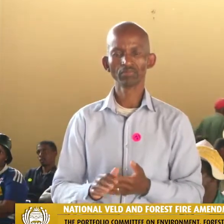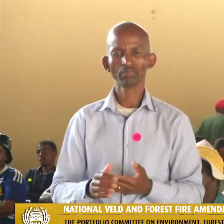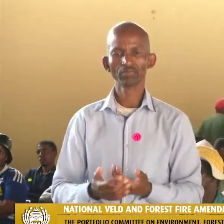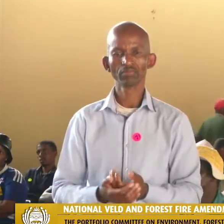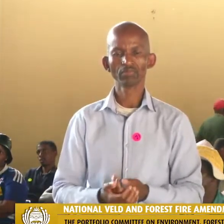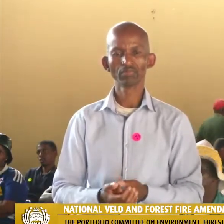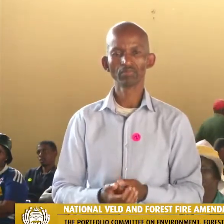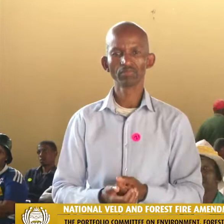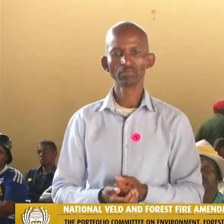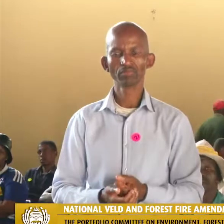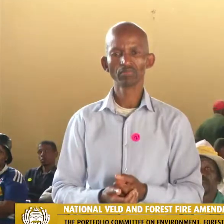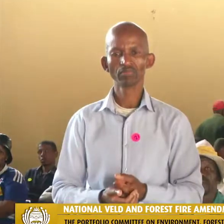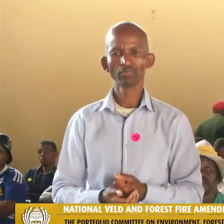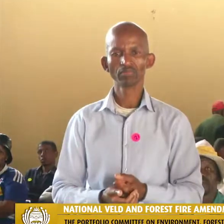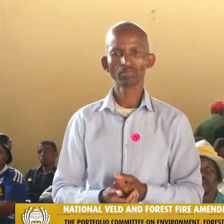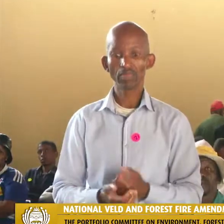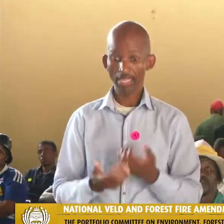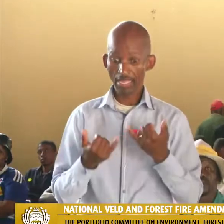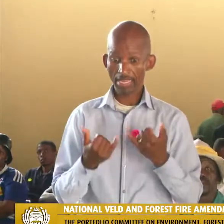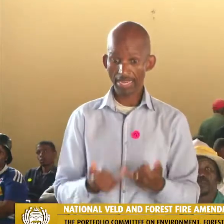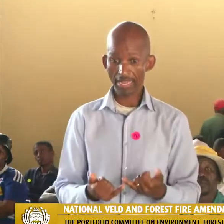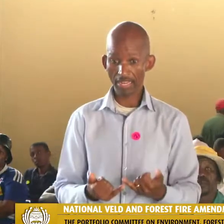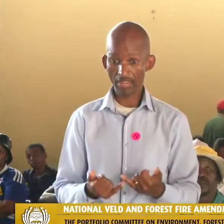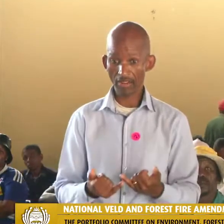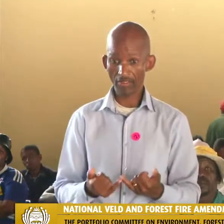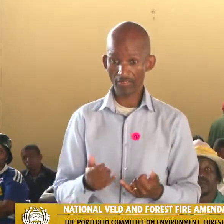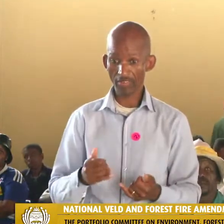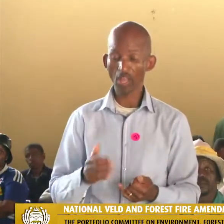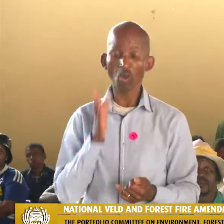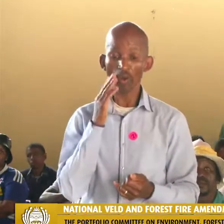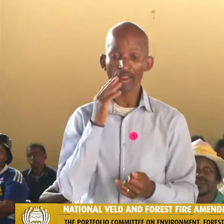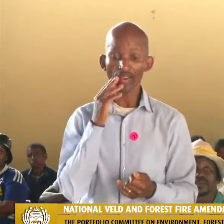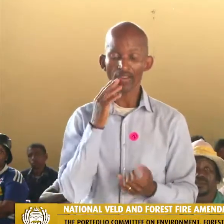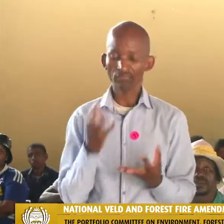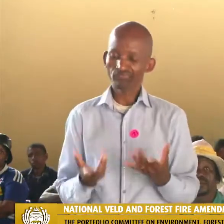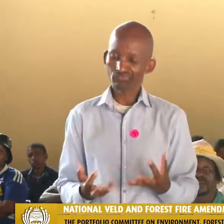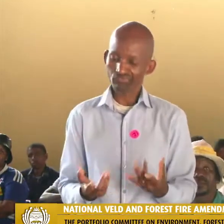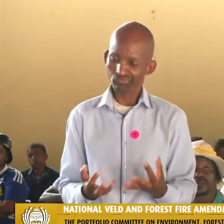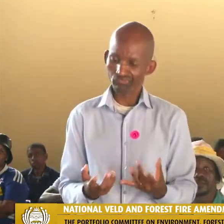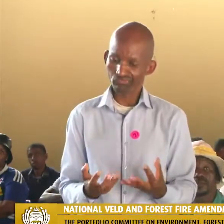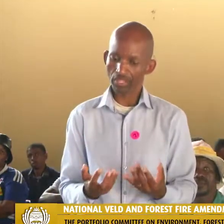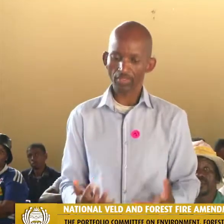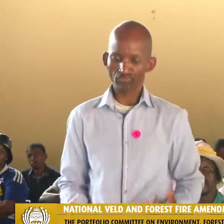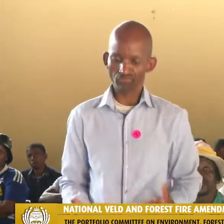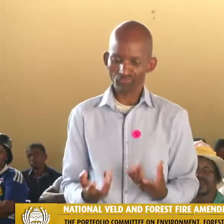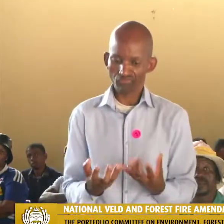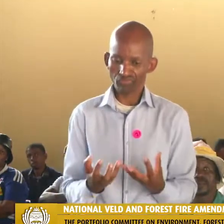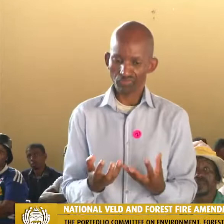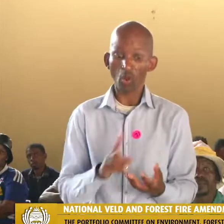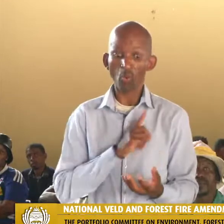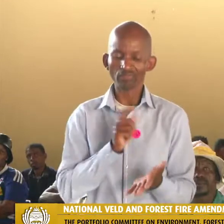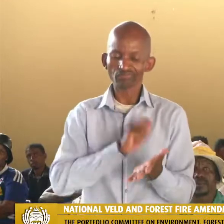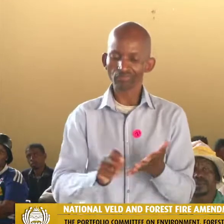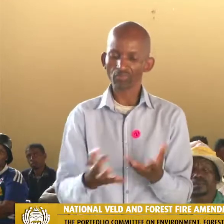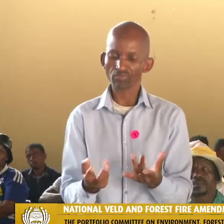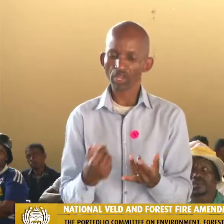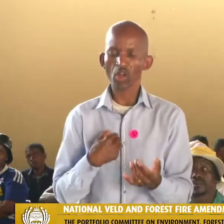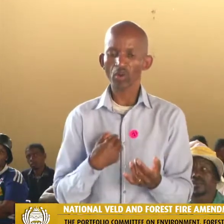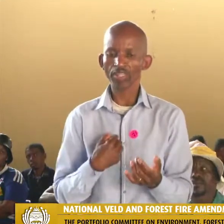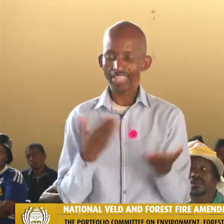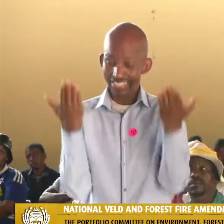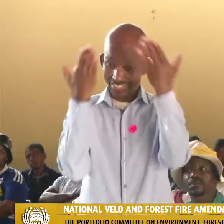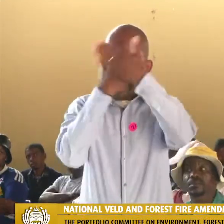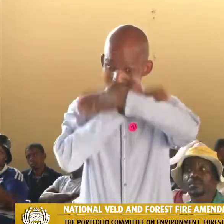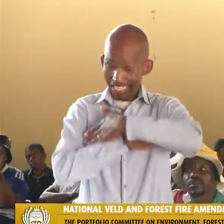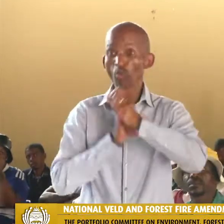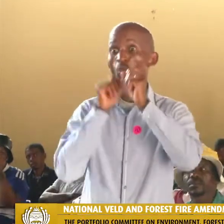bushveld. So bojambo ha botjha bo re fa bathata ka gore re tshwantse o tsoga le bosiro tima